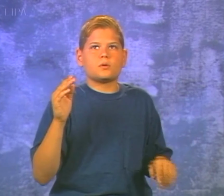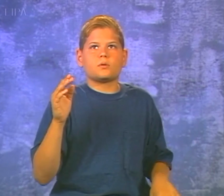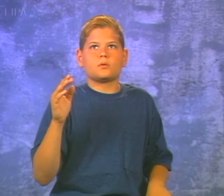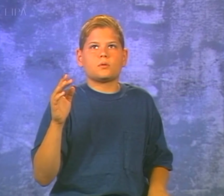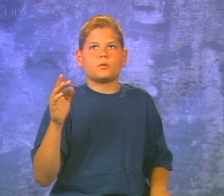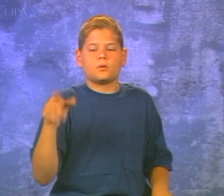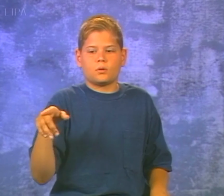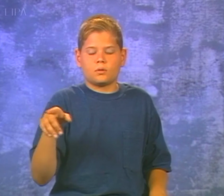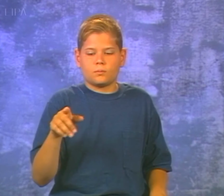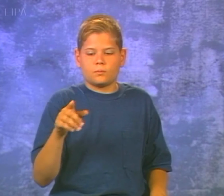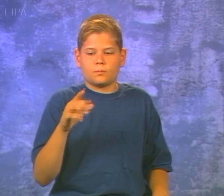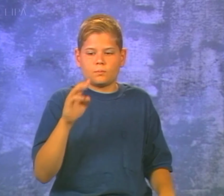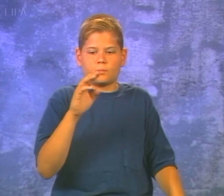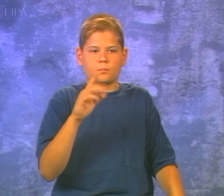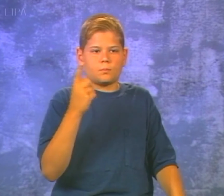We also have a vice president.